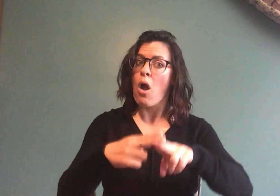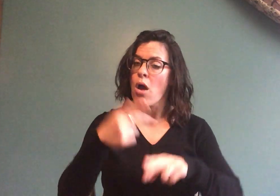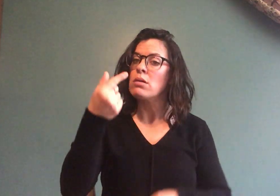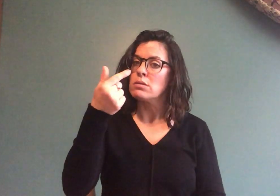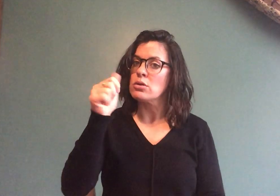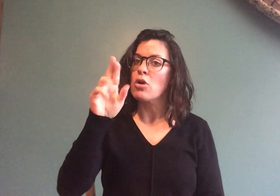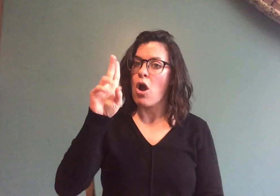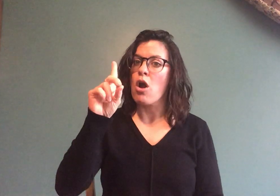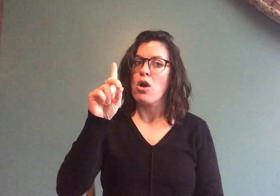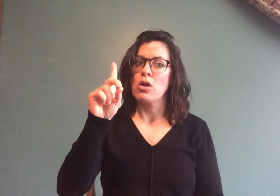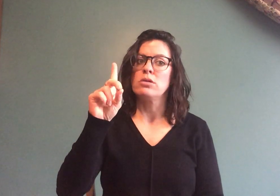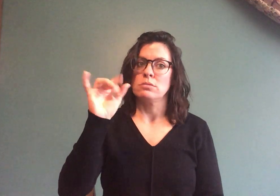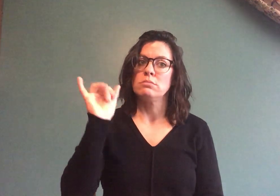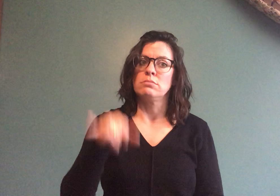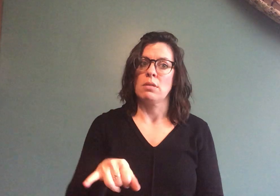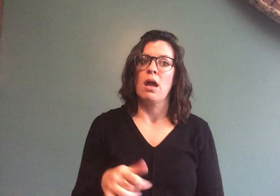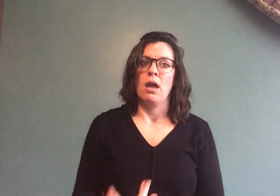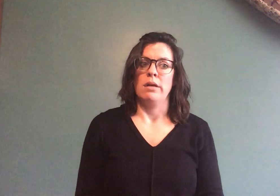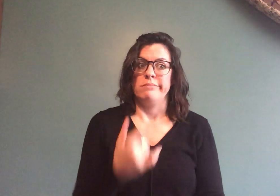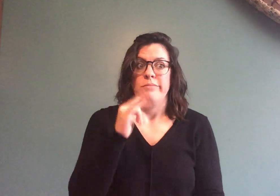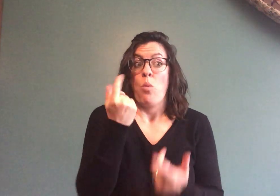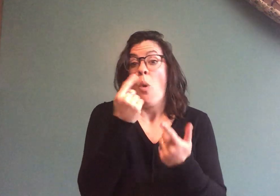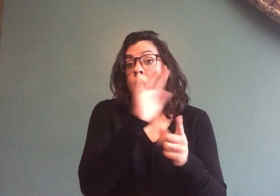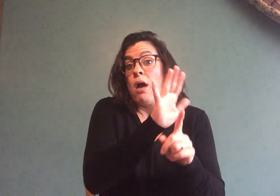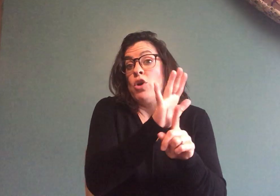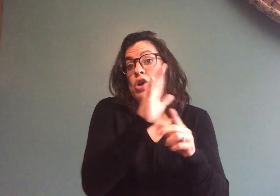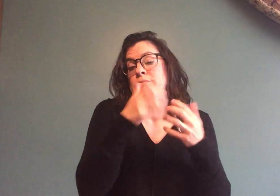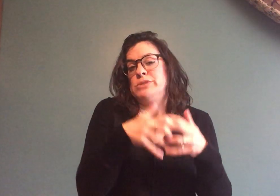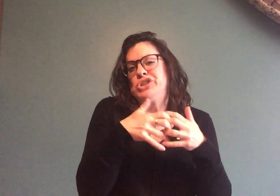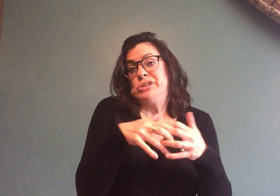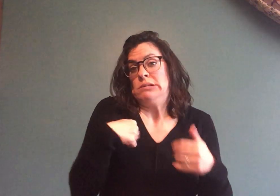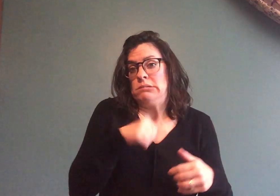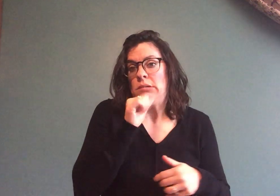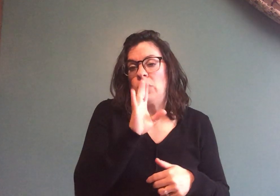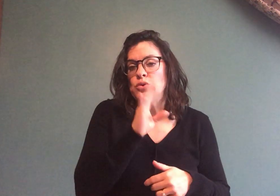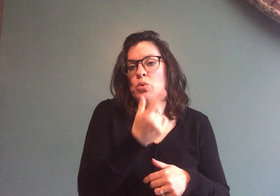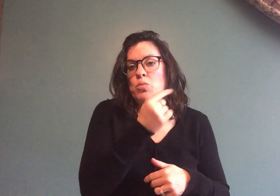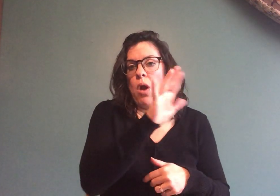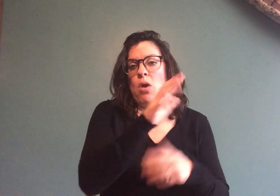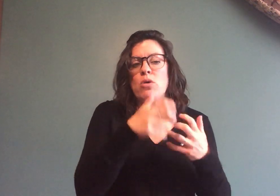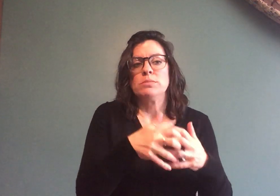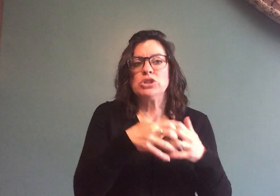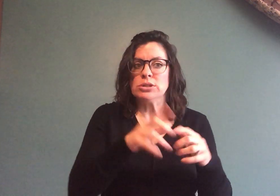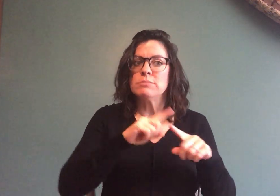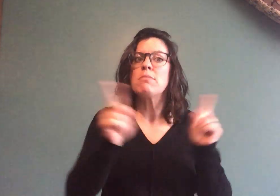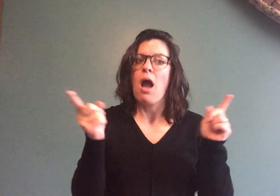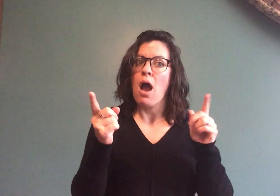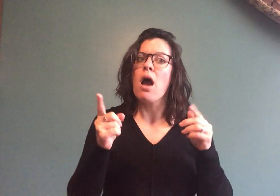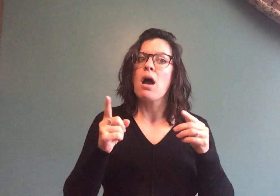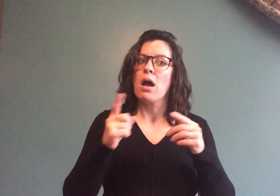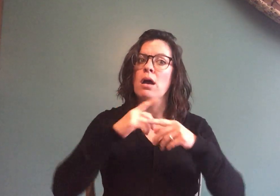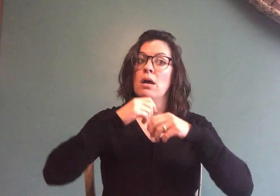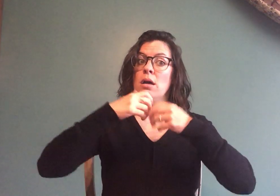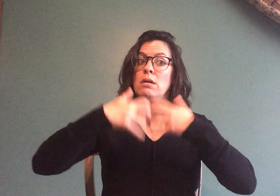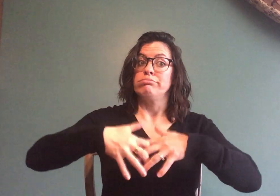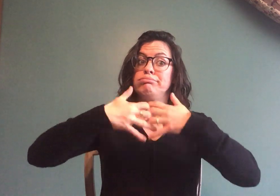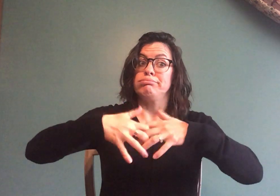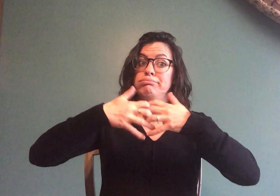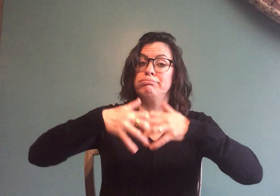me. All right. You guys hear me talking motor controls from time to time. Okay. This guard or